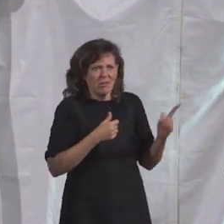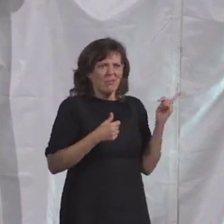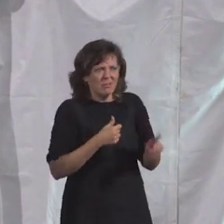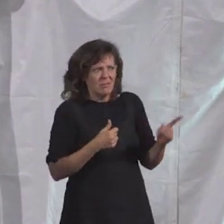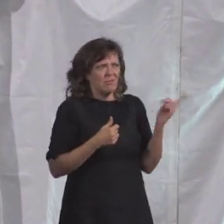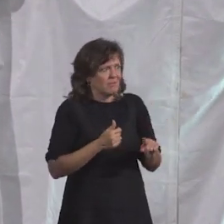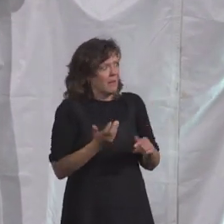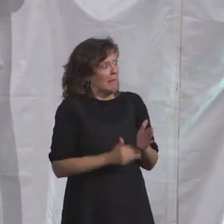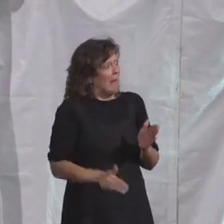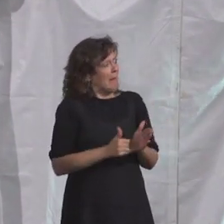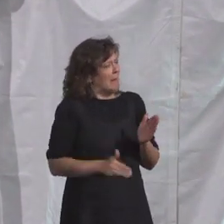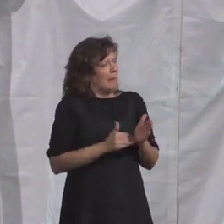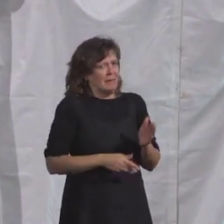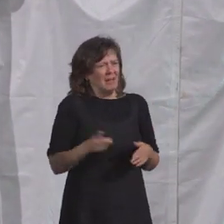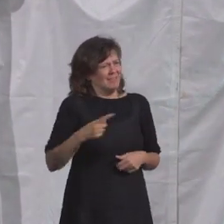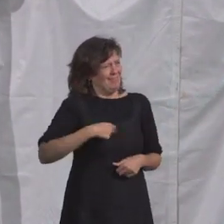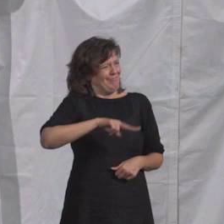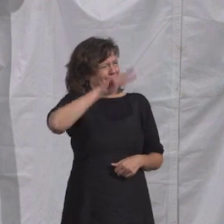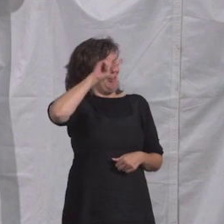that is hurtful.